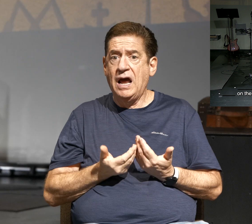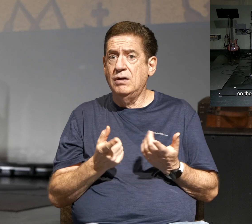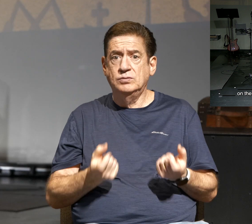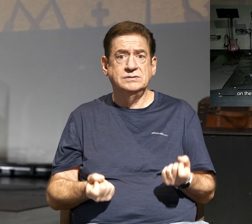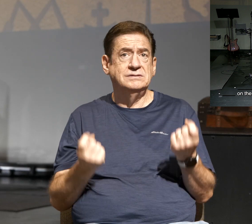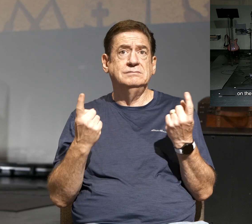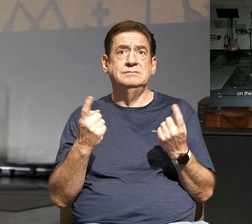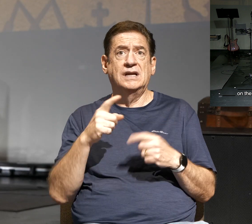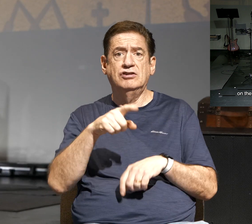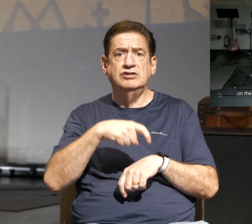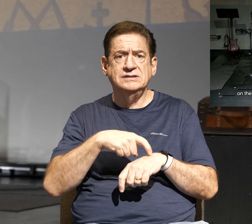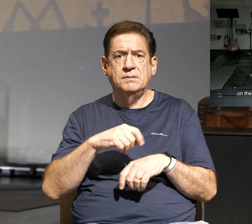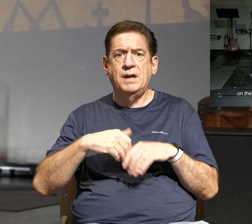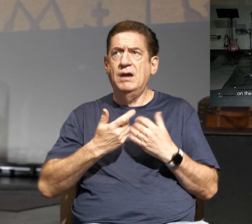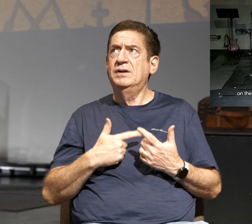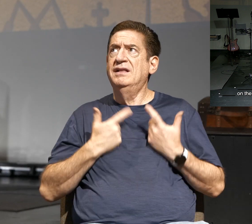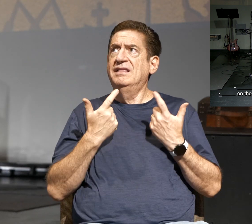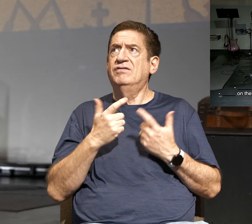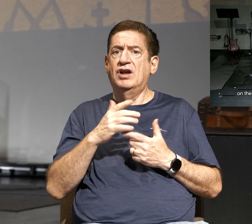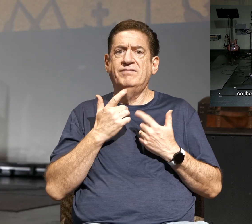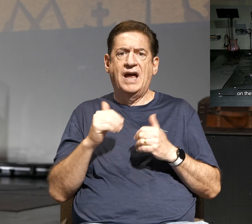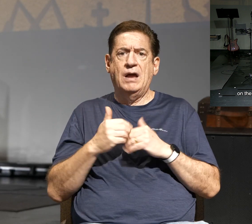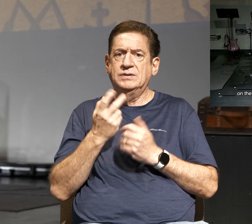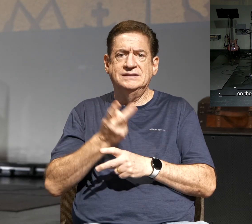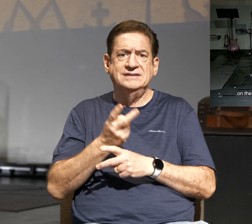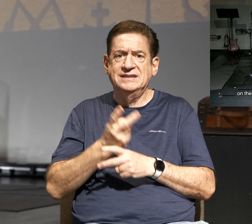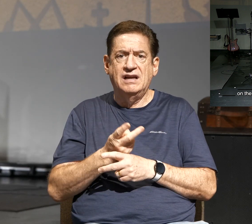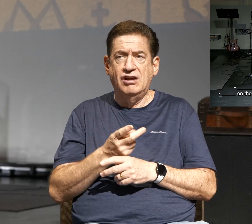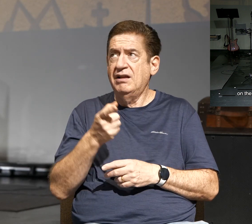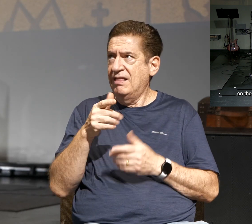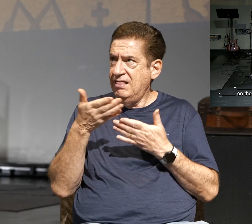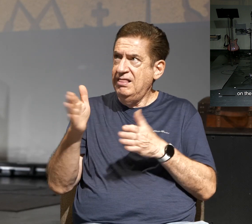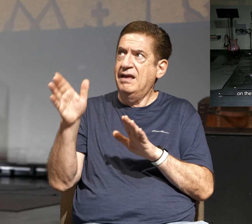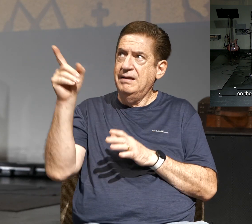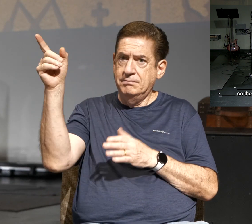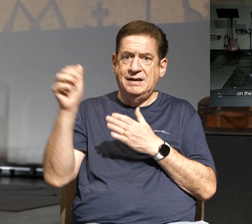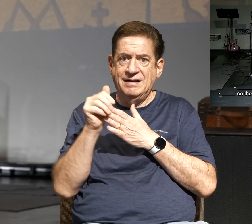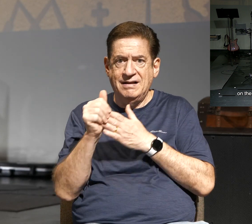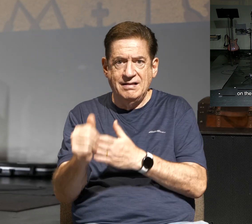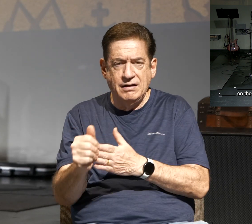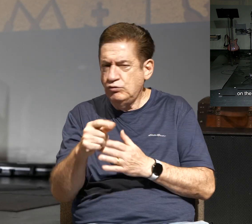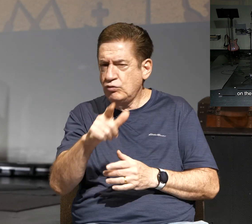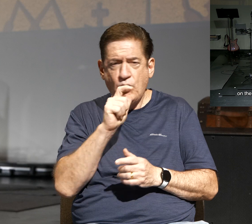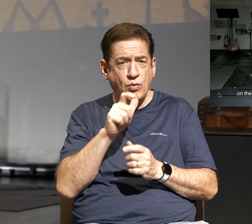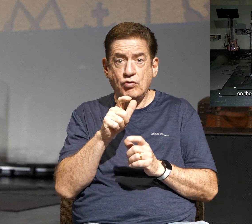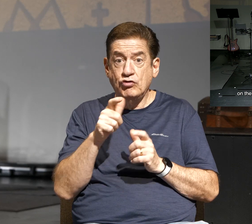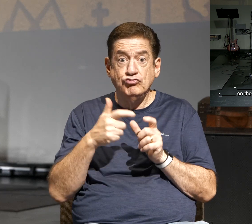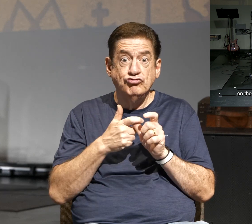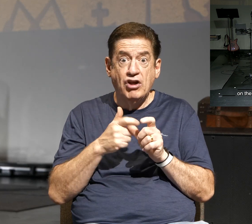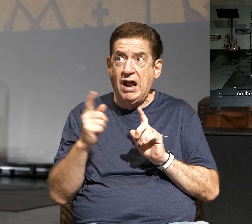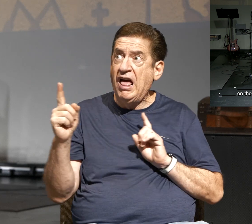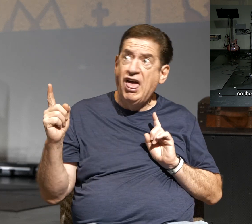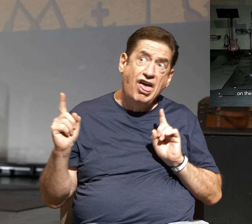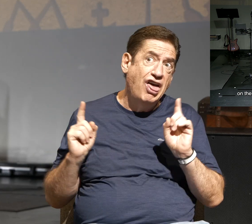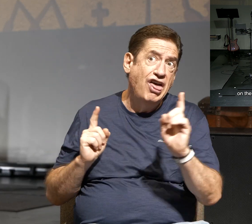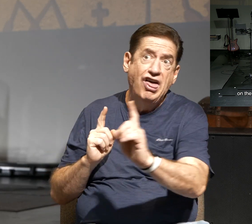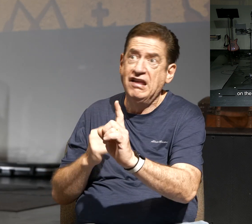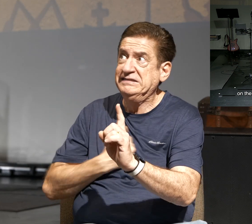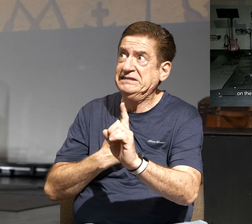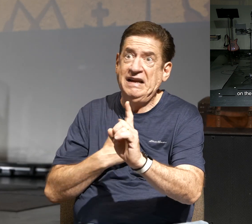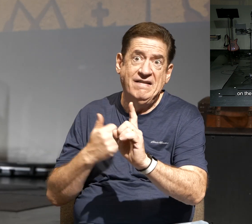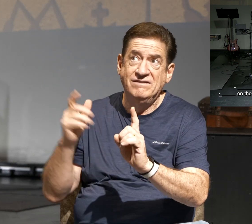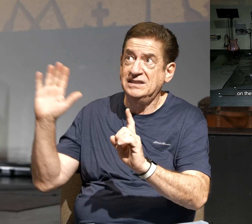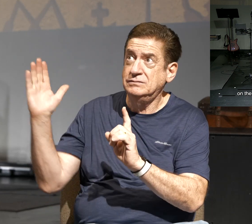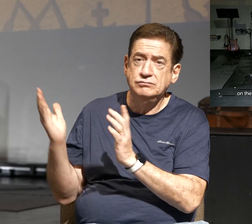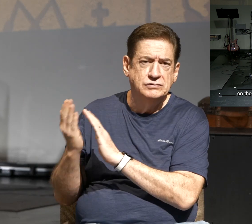your time, how you live your life, how you take care of your body. Let him lead the way. Don't run ahead of God's presence. This is the idea that he's